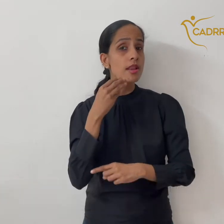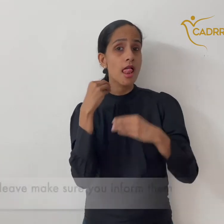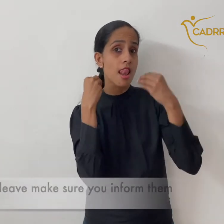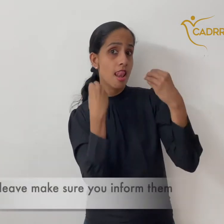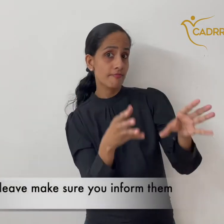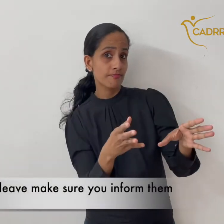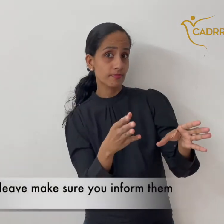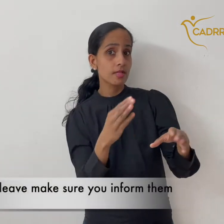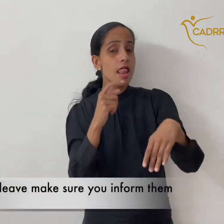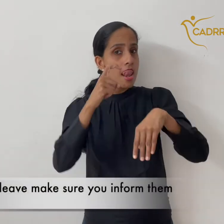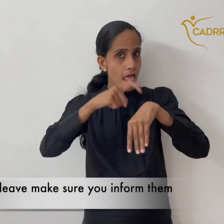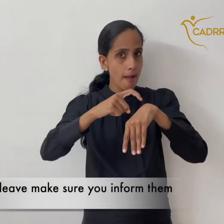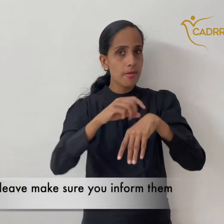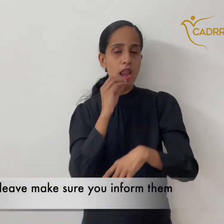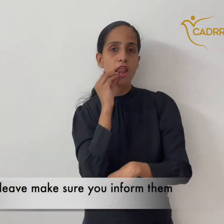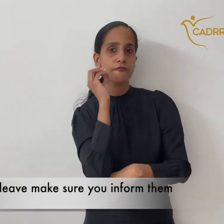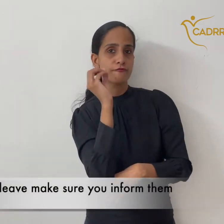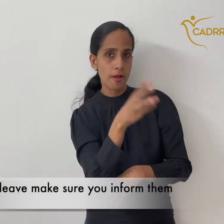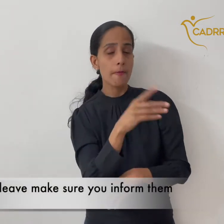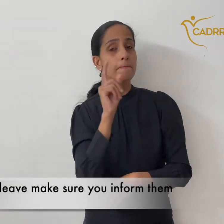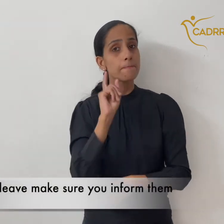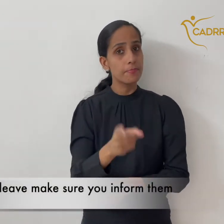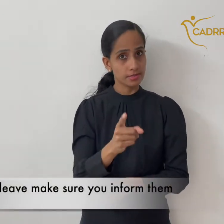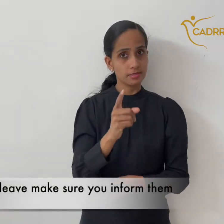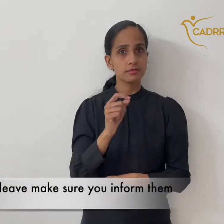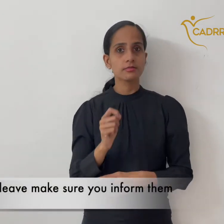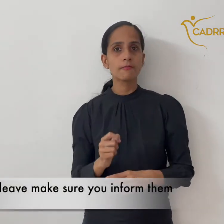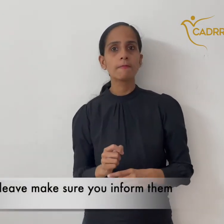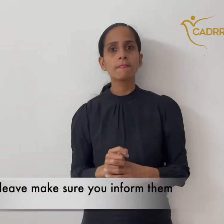When you leave, make sure you inform them.